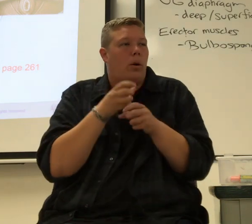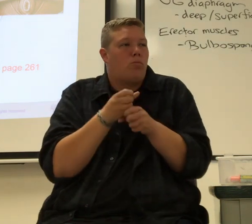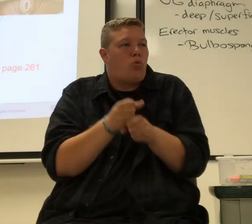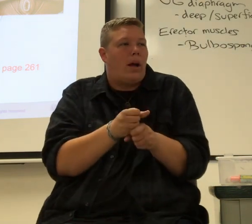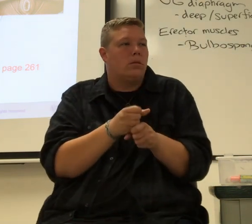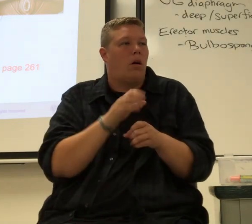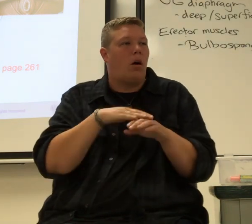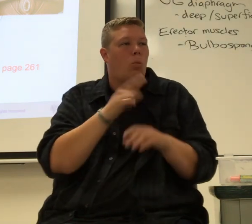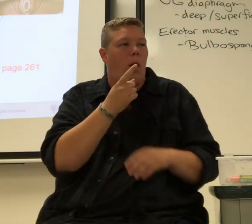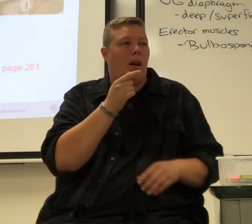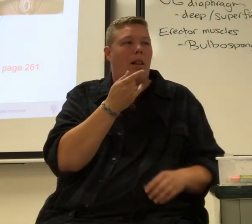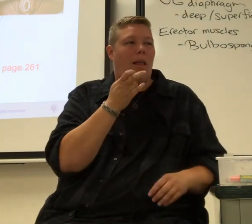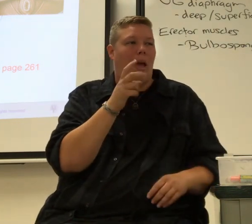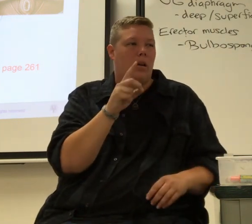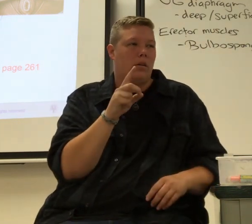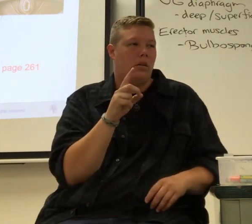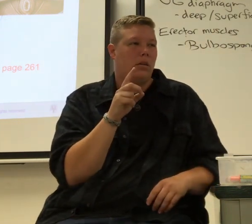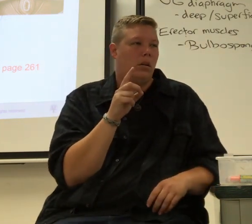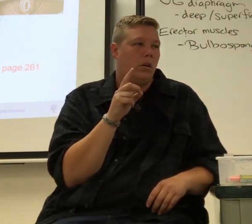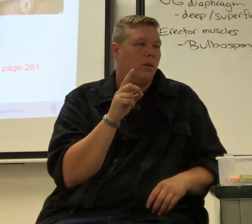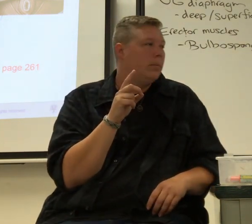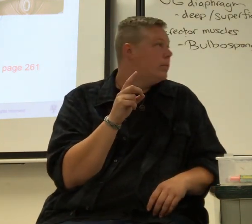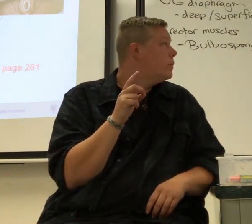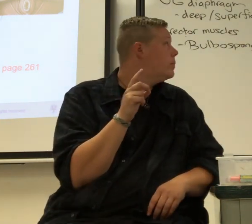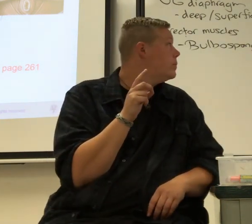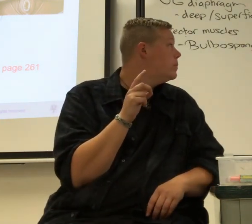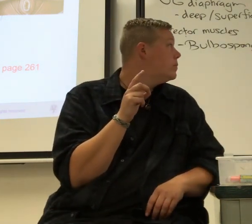So it fills and then